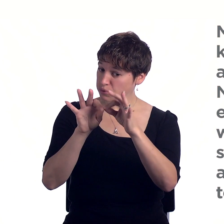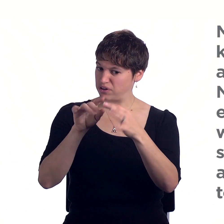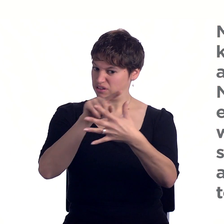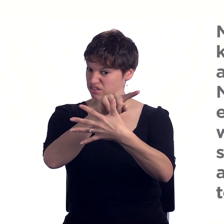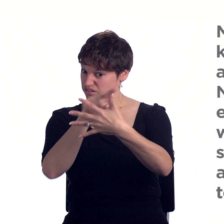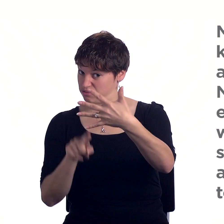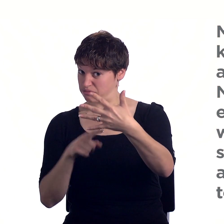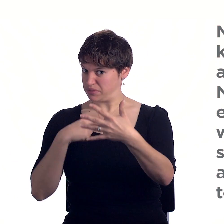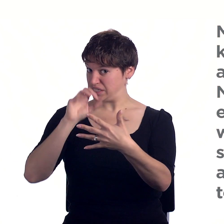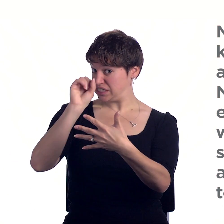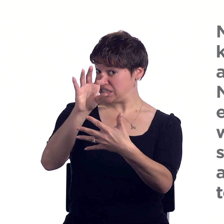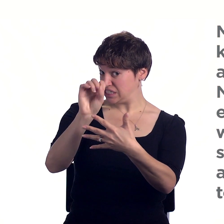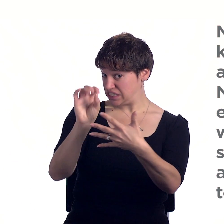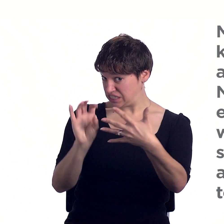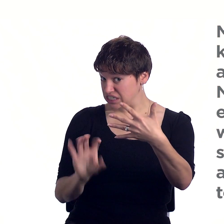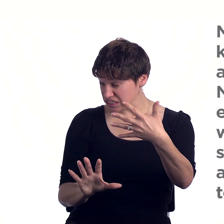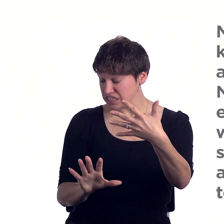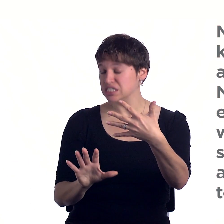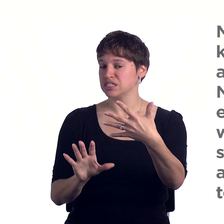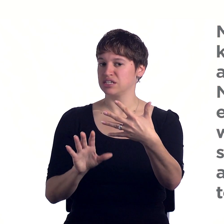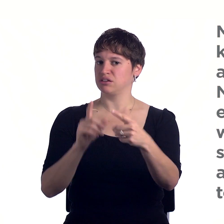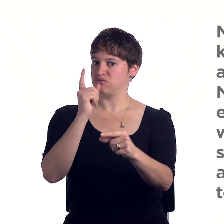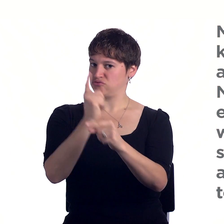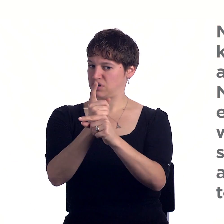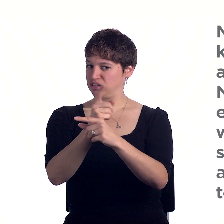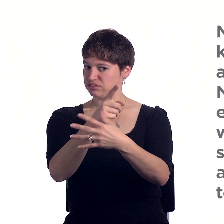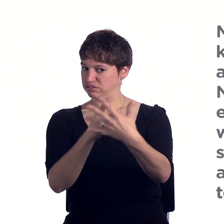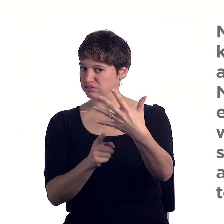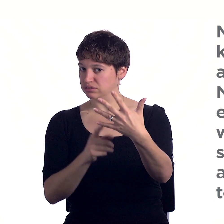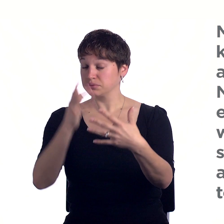Make sure you know who you are asking for help.